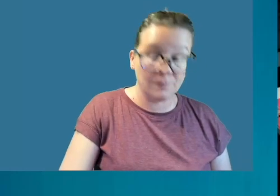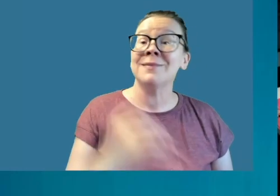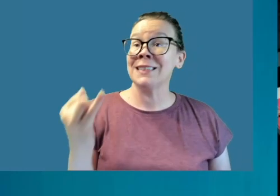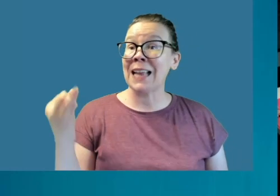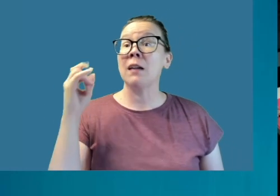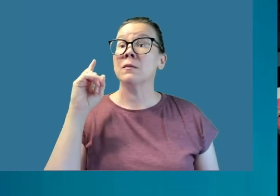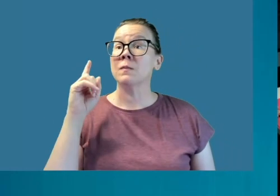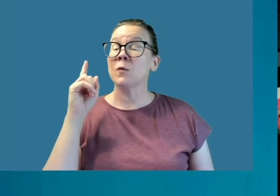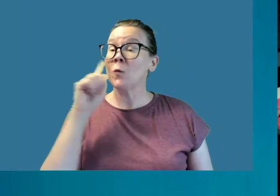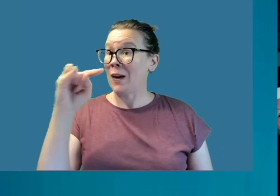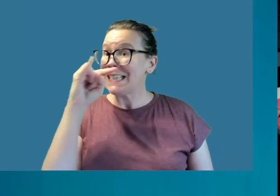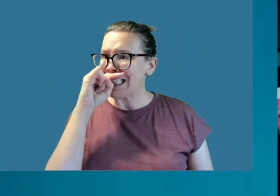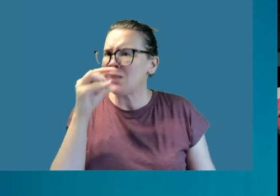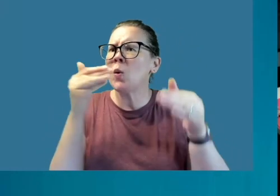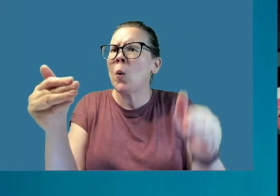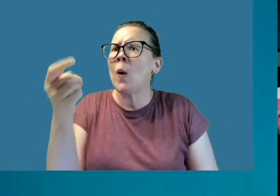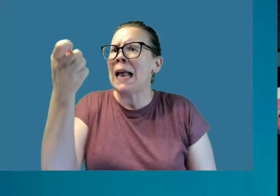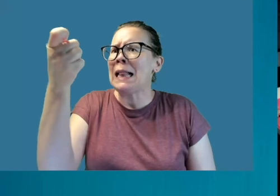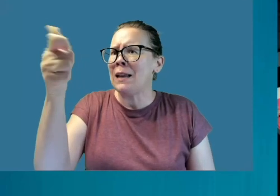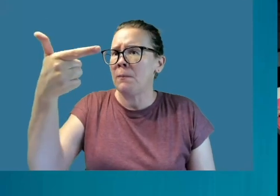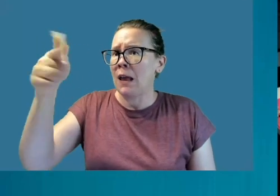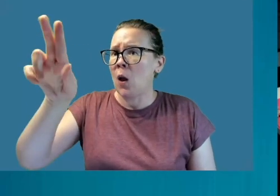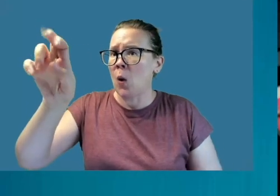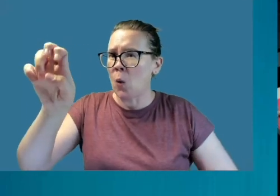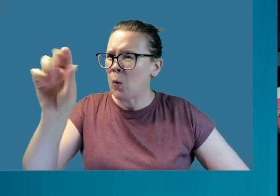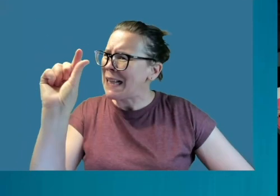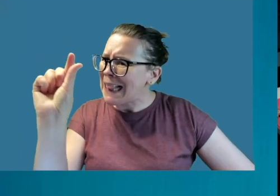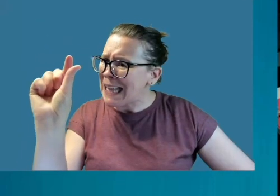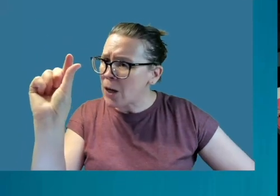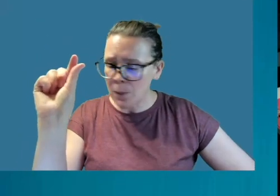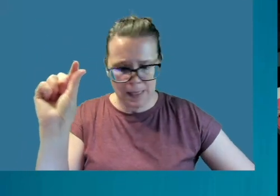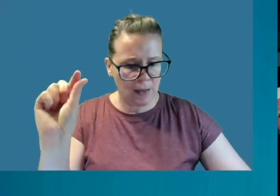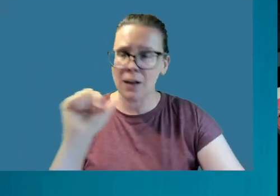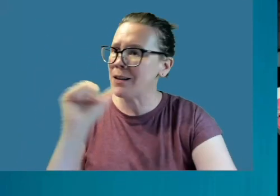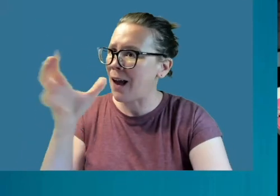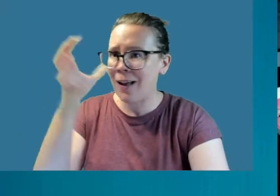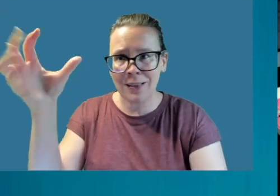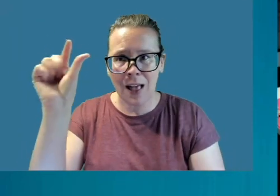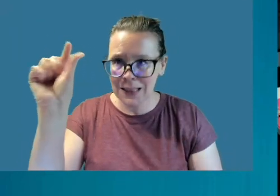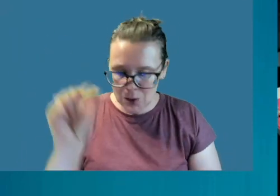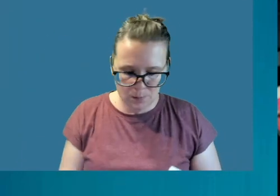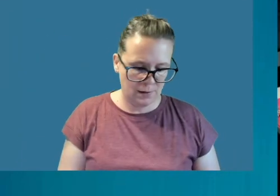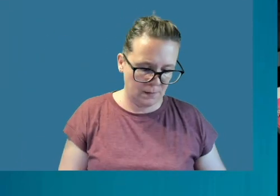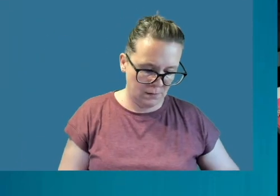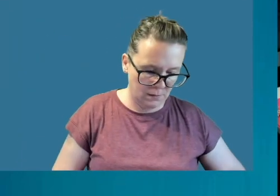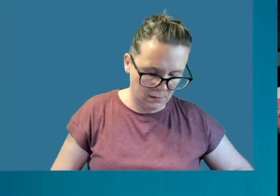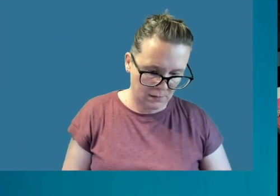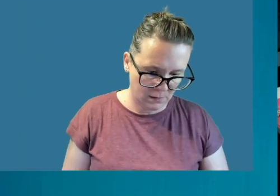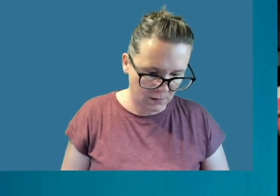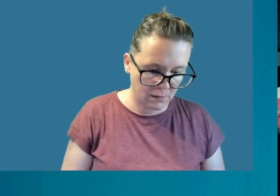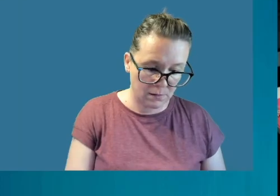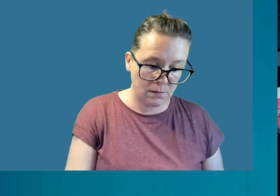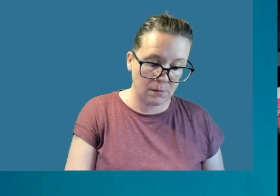So for the kids who are sewing along with me, go ahead and put a little bit of glue, a very tiny little dab